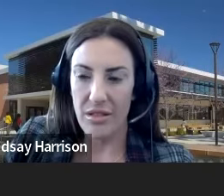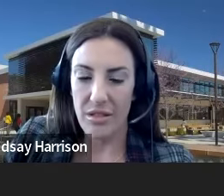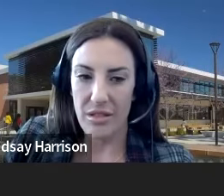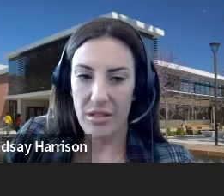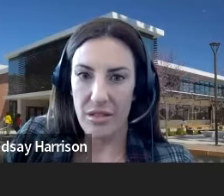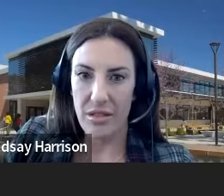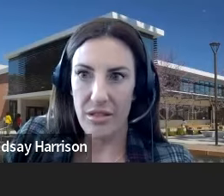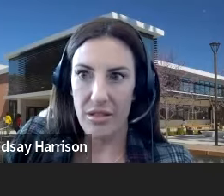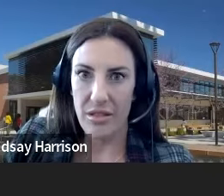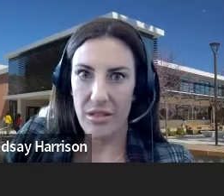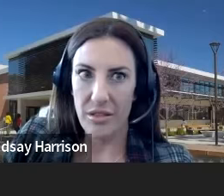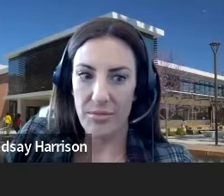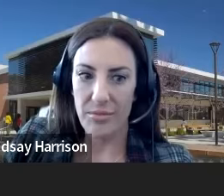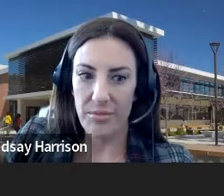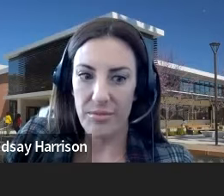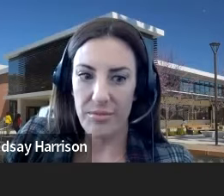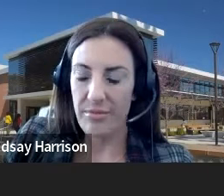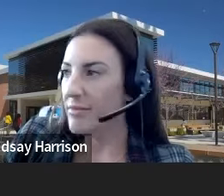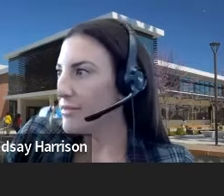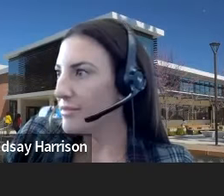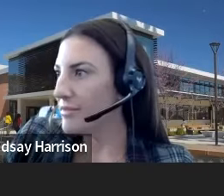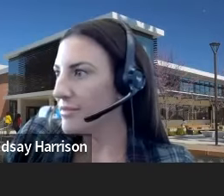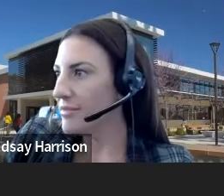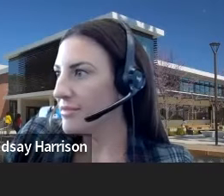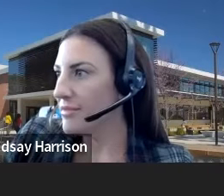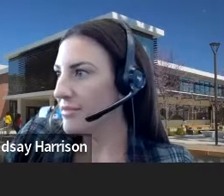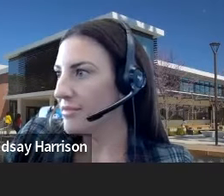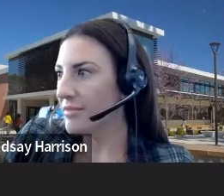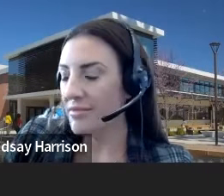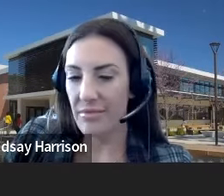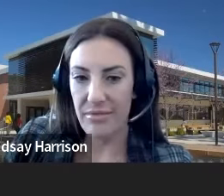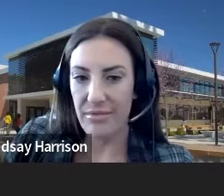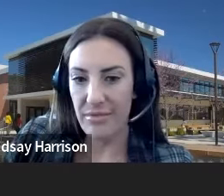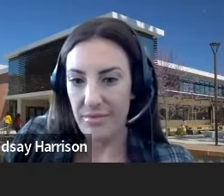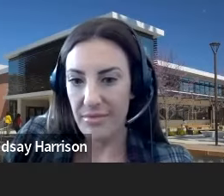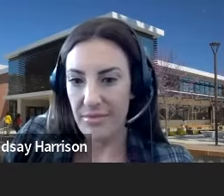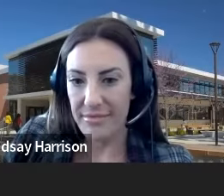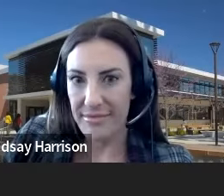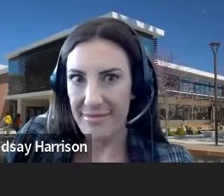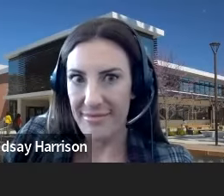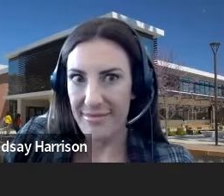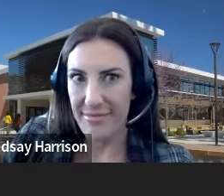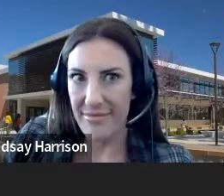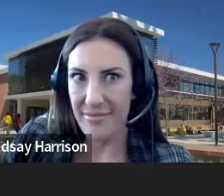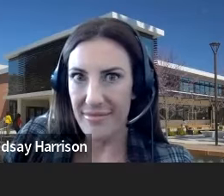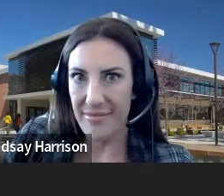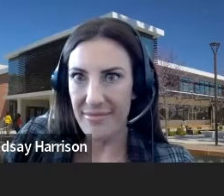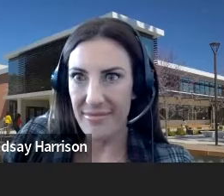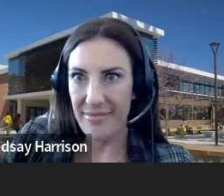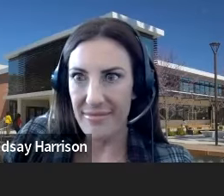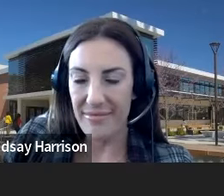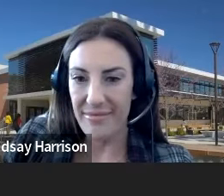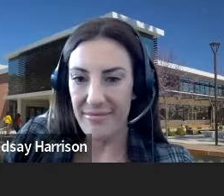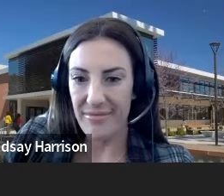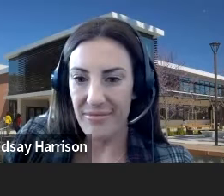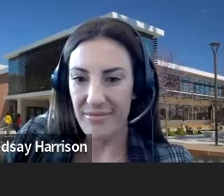for students to work together, get to know each other, form study habits. So by the time they come back to my class, they're